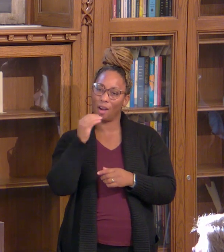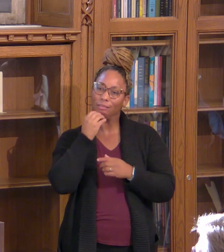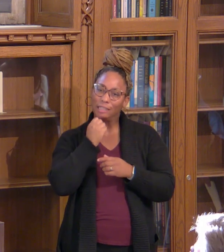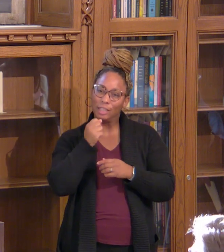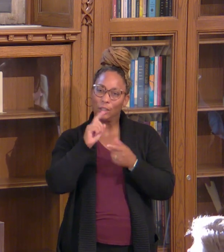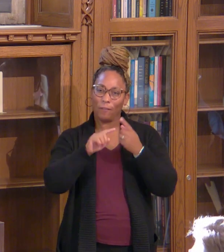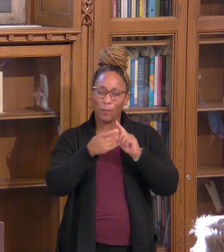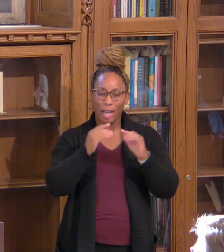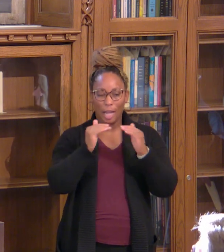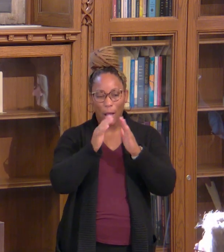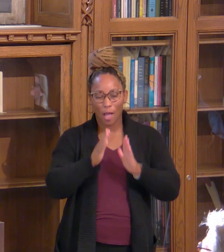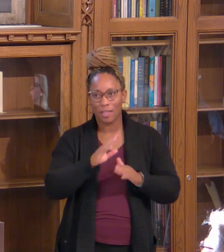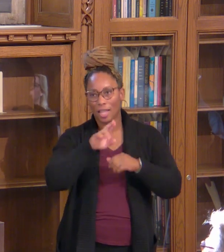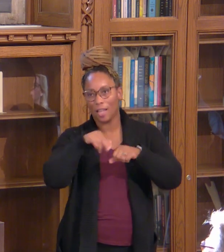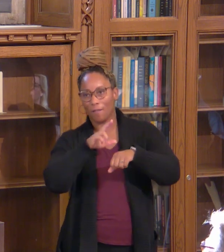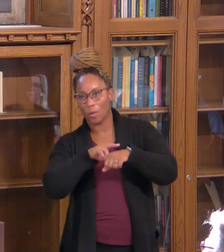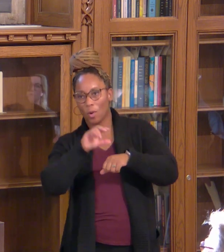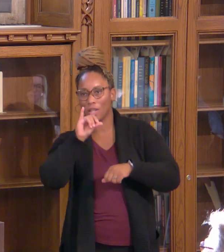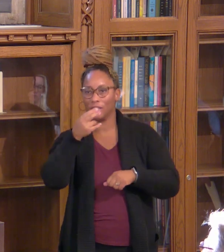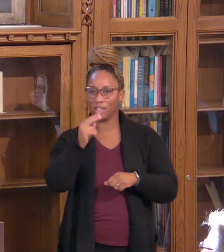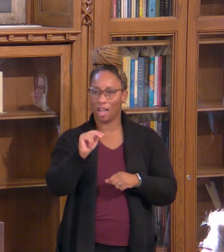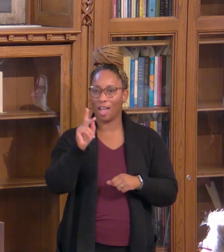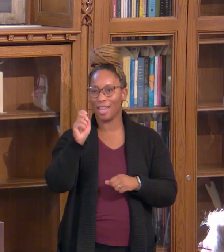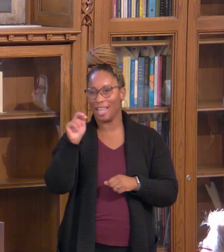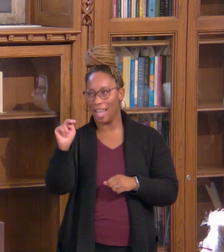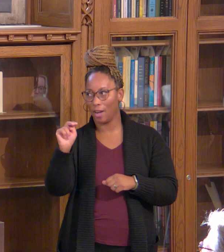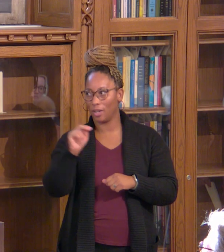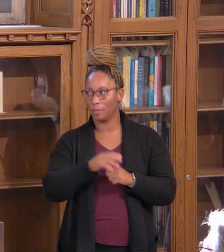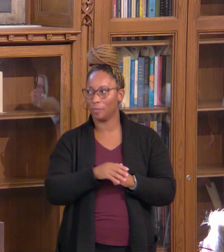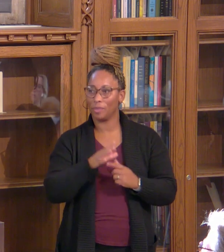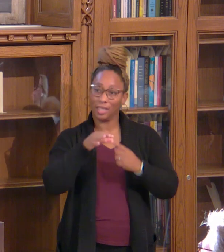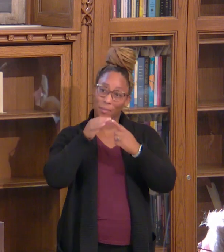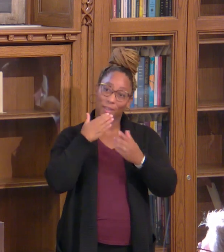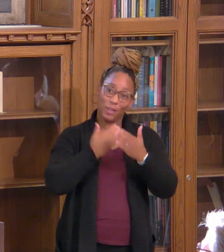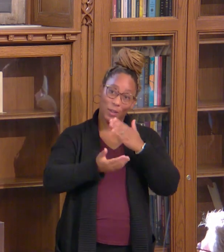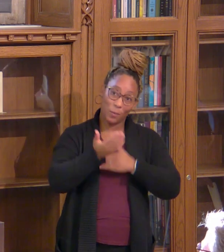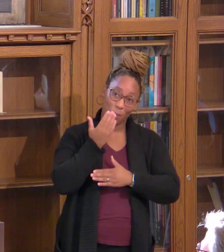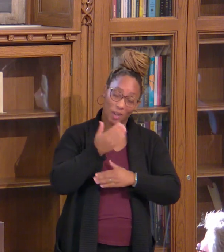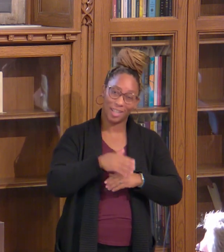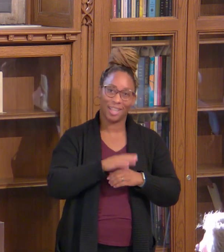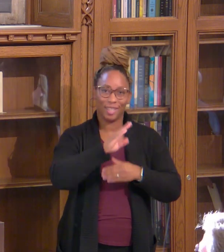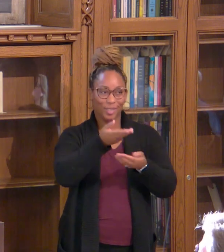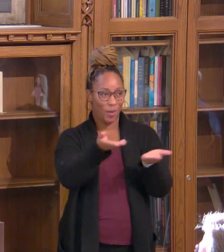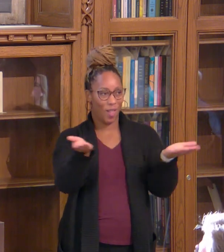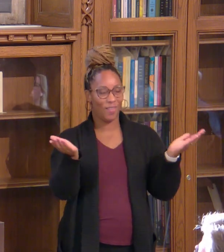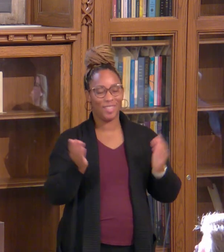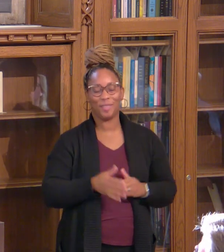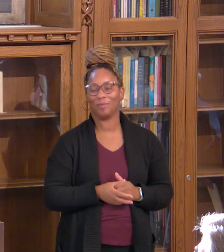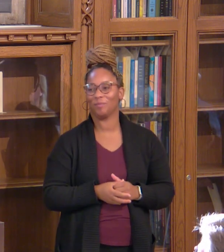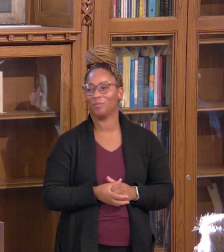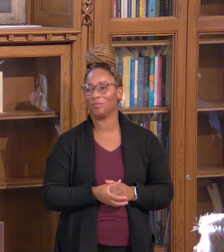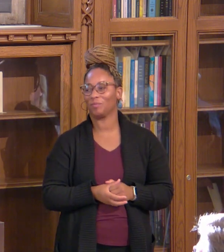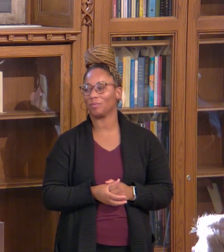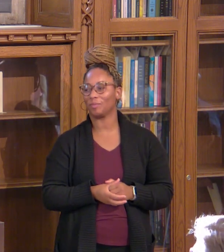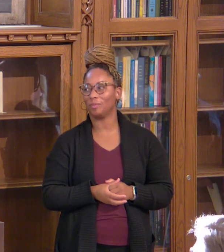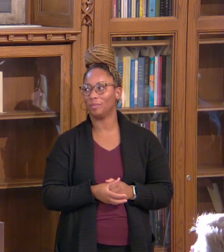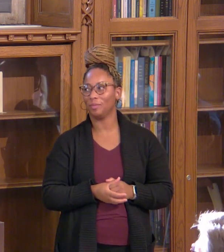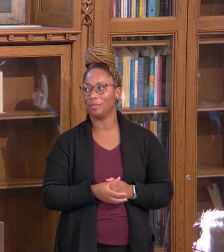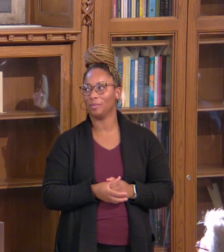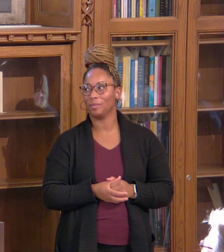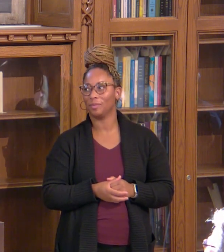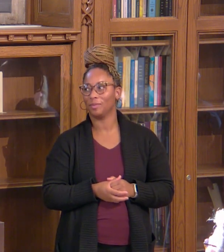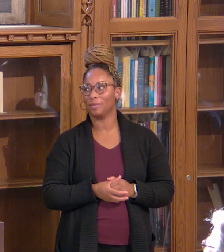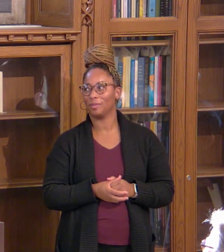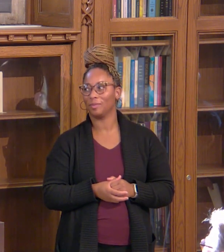colleague of course to John Karen special good morning to all of you I would